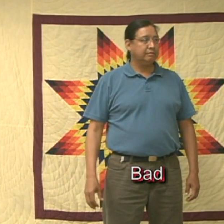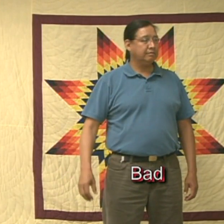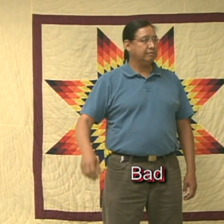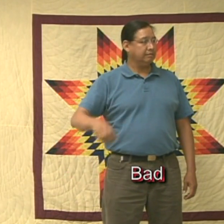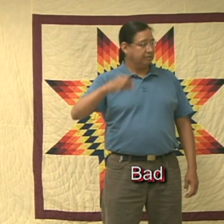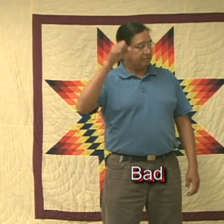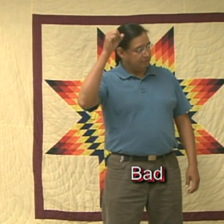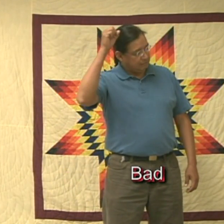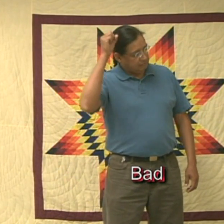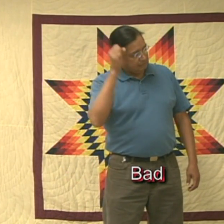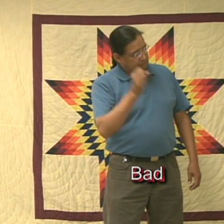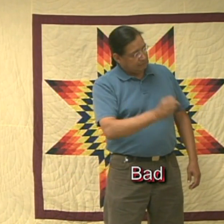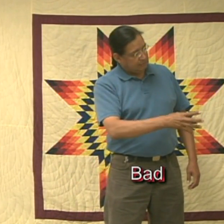Shicha.